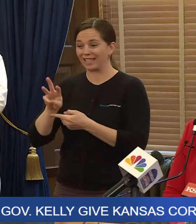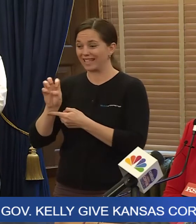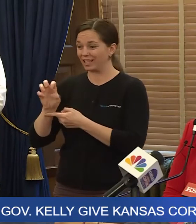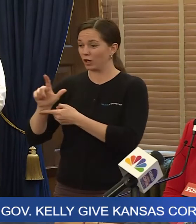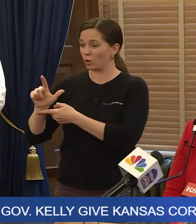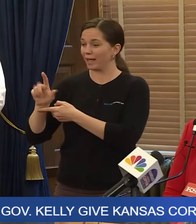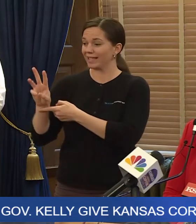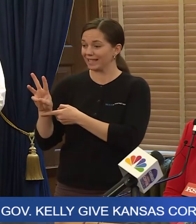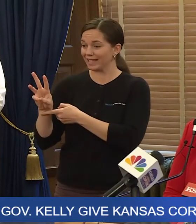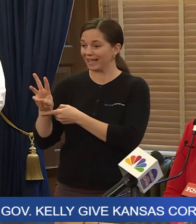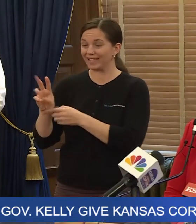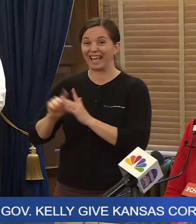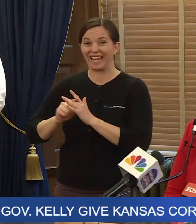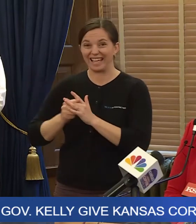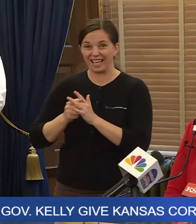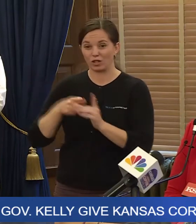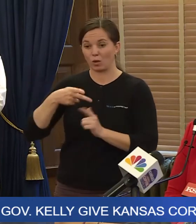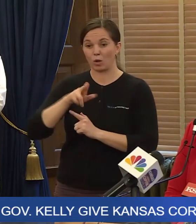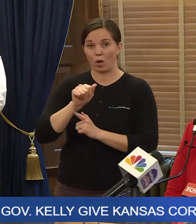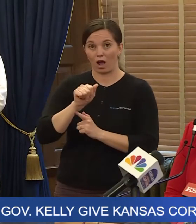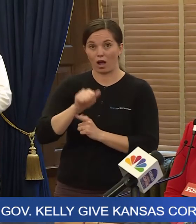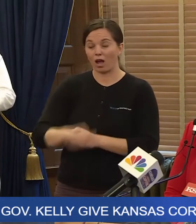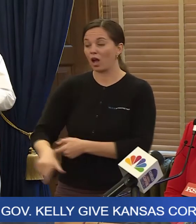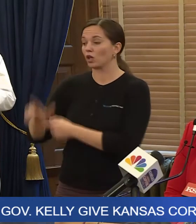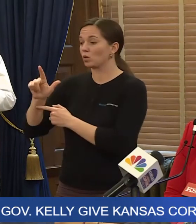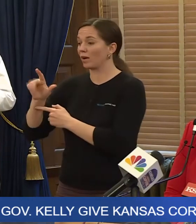14,626 initial PUA applications and